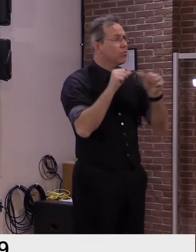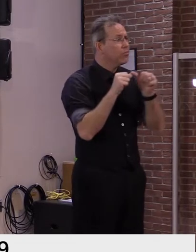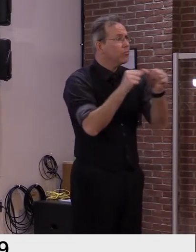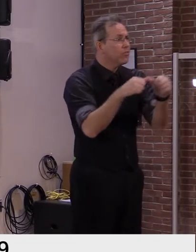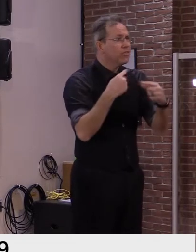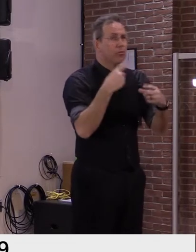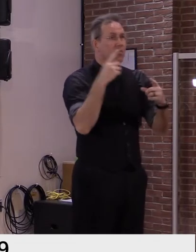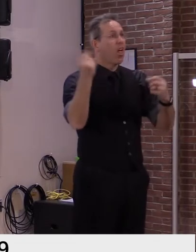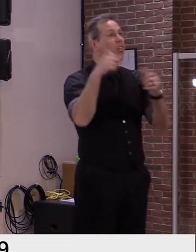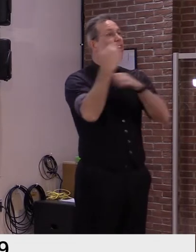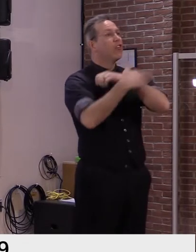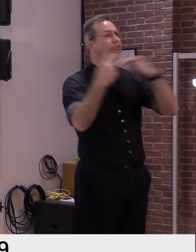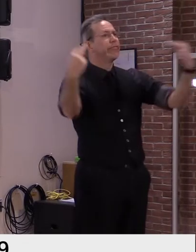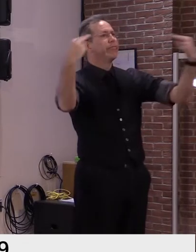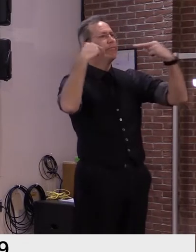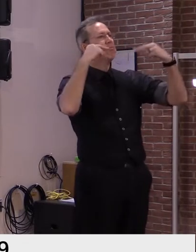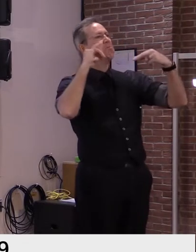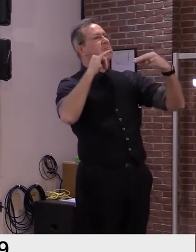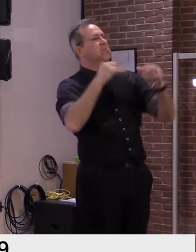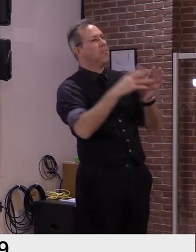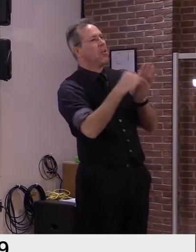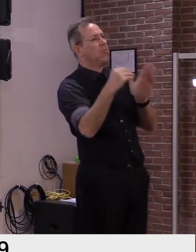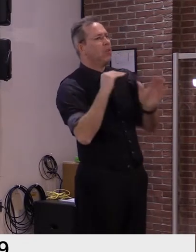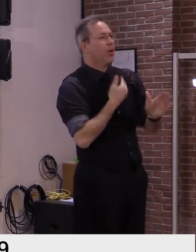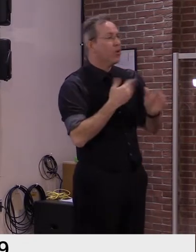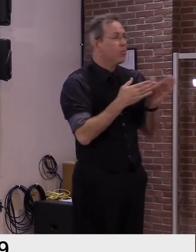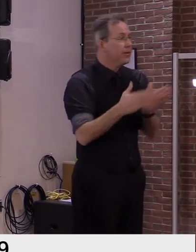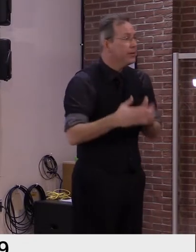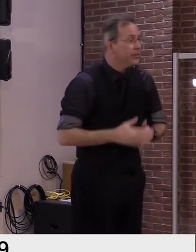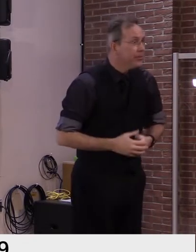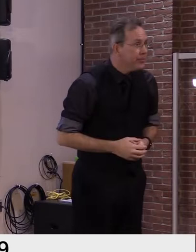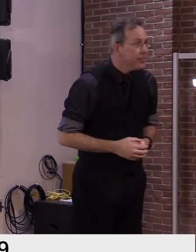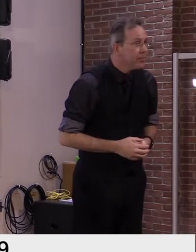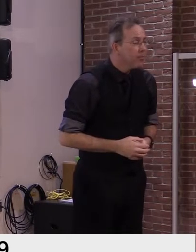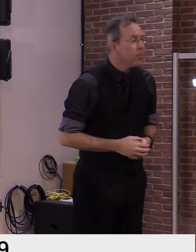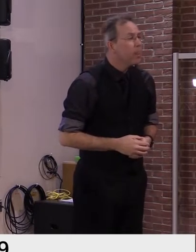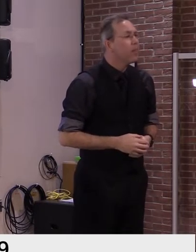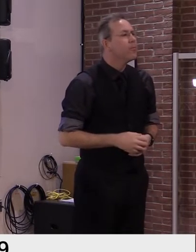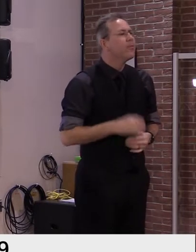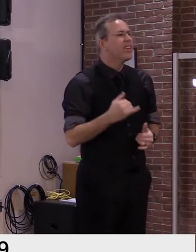You know, there is now clear light at the end of the